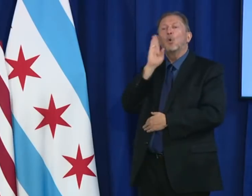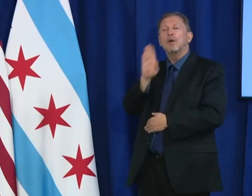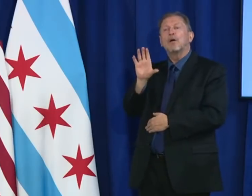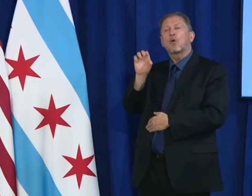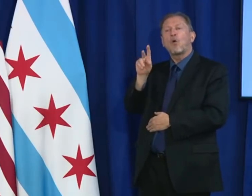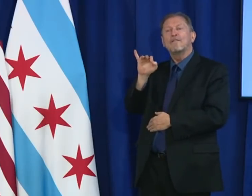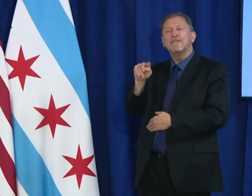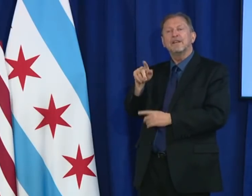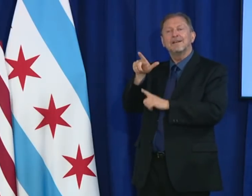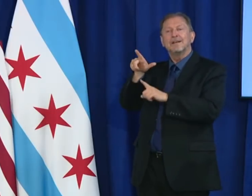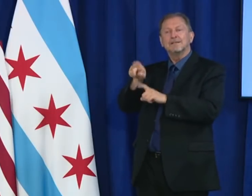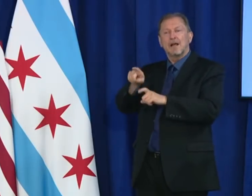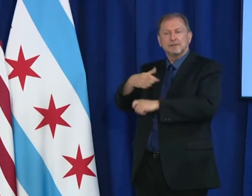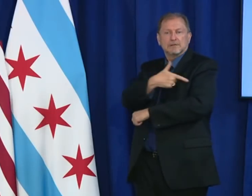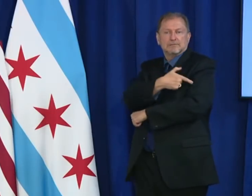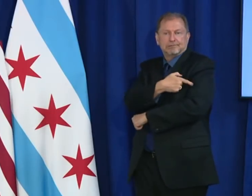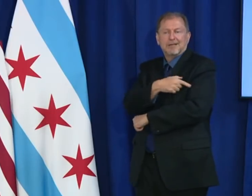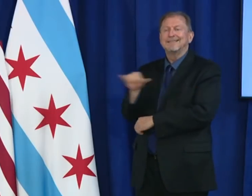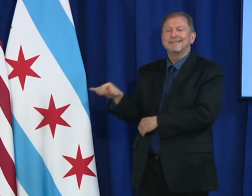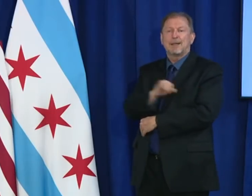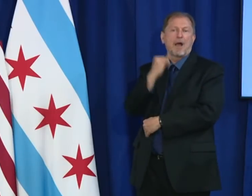portion of the COVID testing.